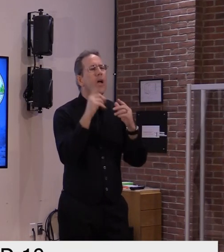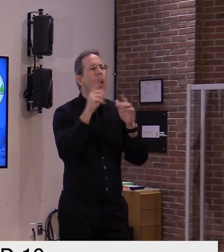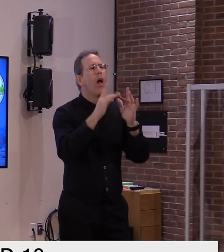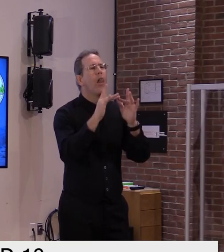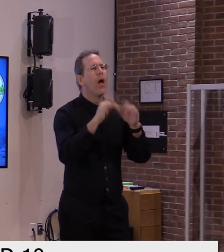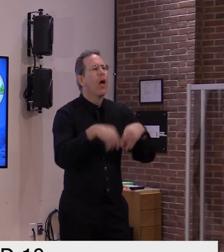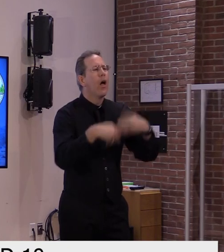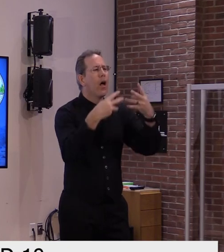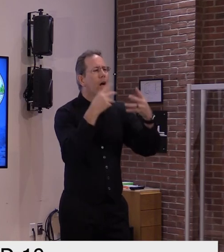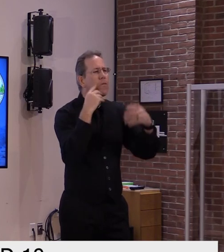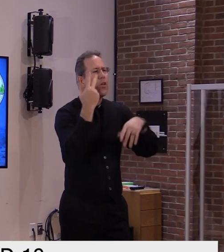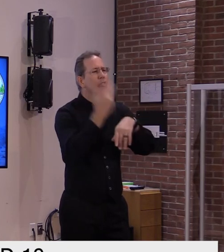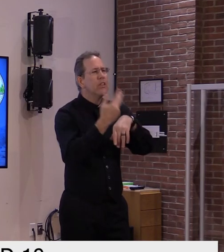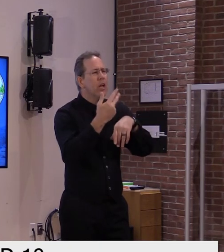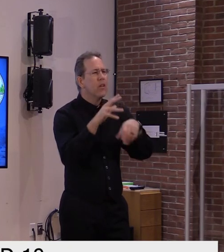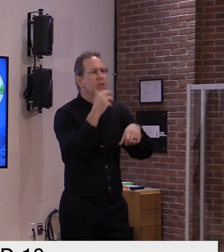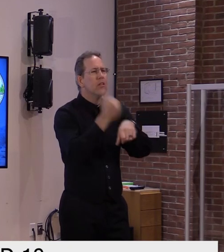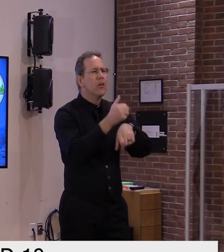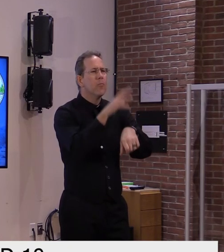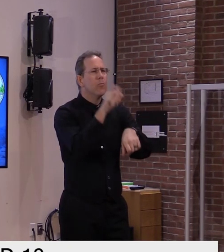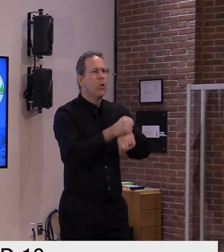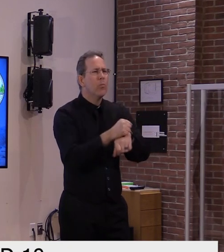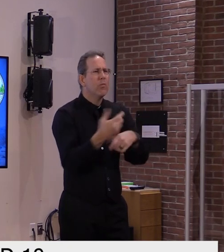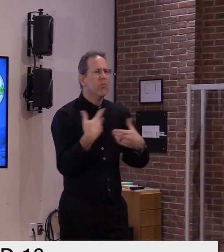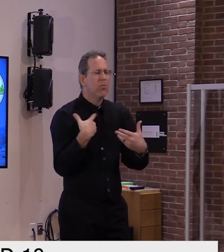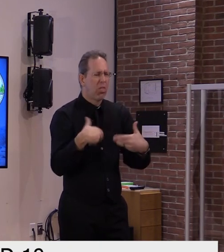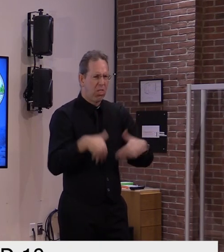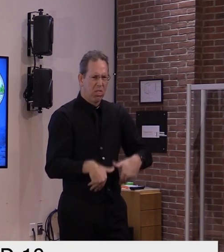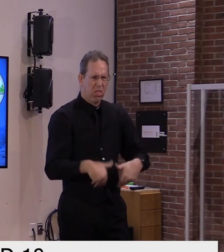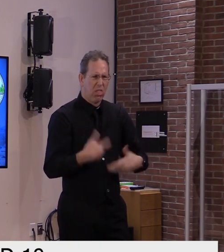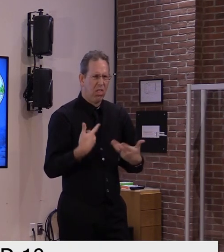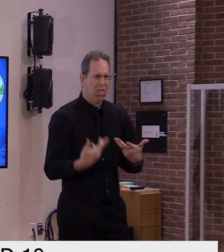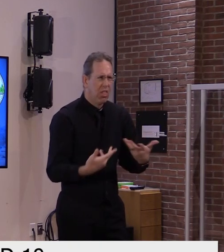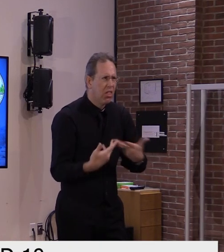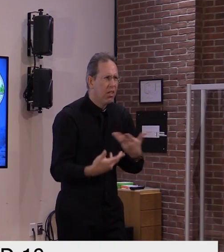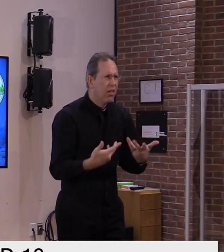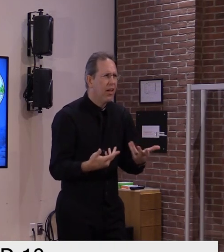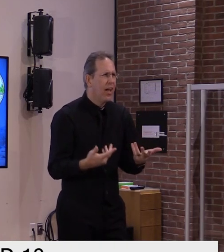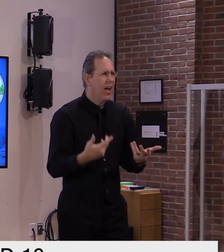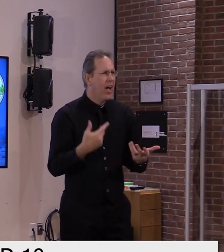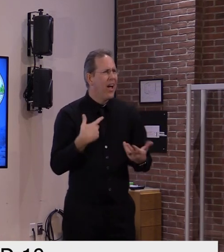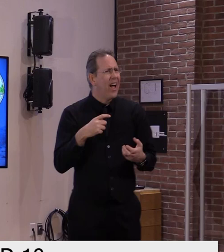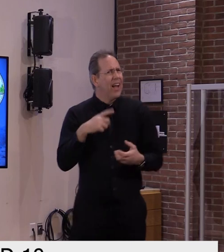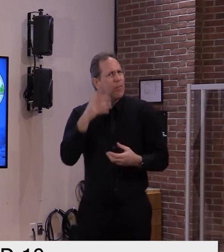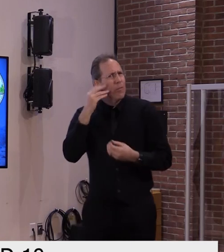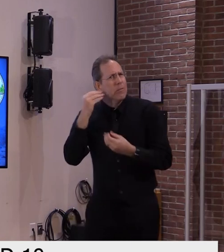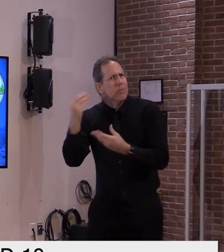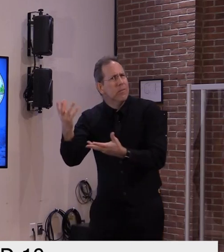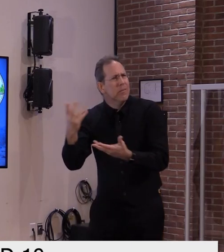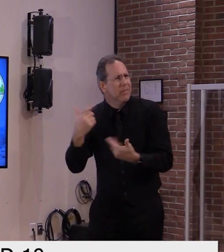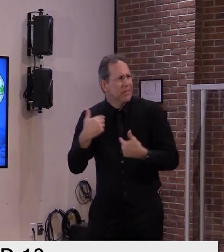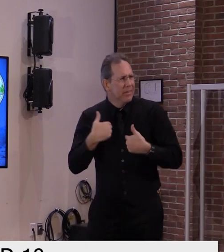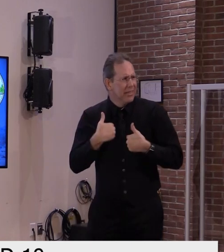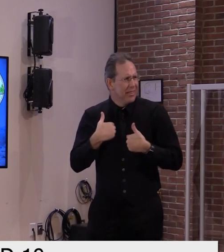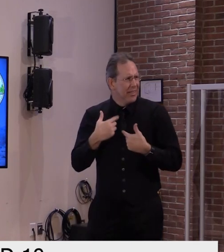appointment. And she just says, quote, just want you to know that it's not as easy as they make it sound to get